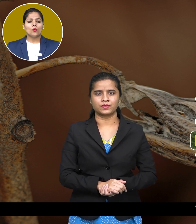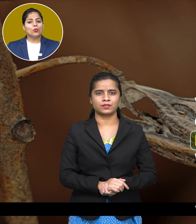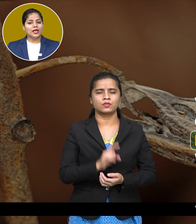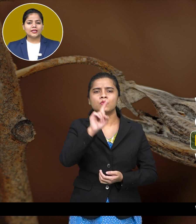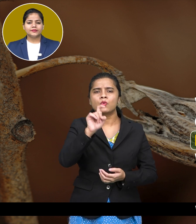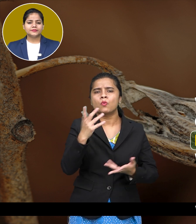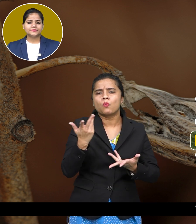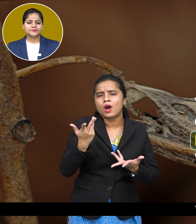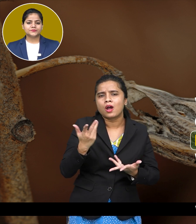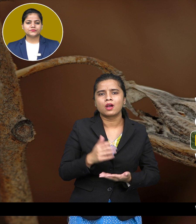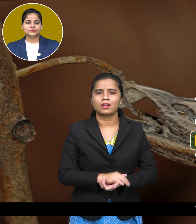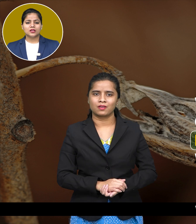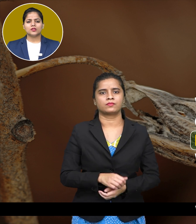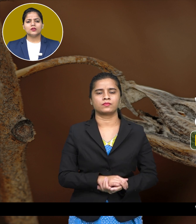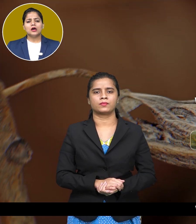Why?